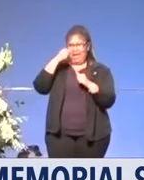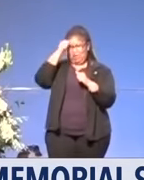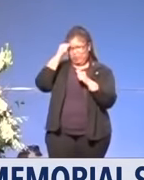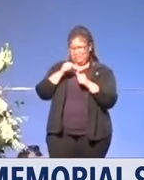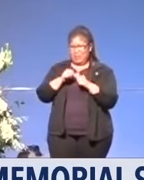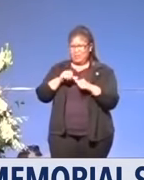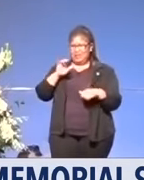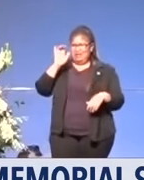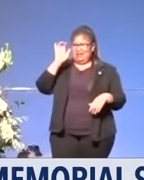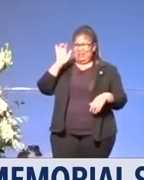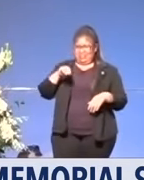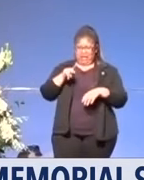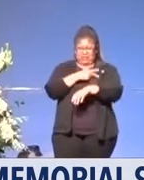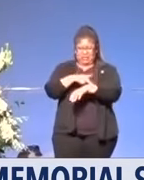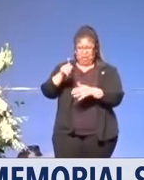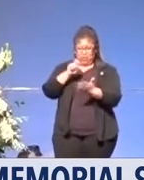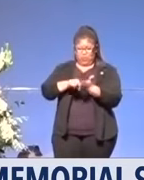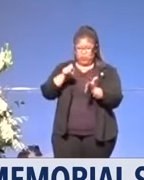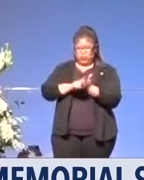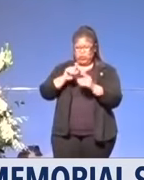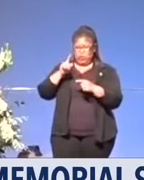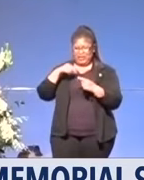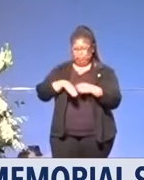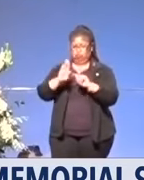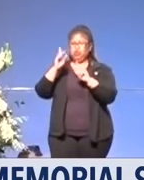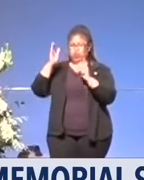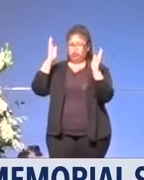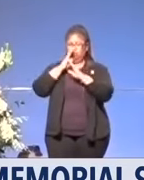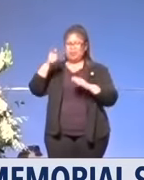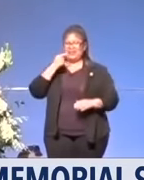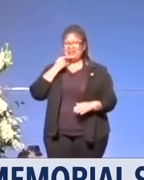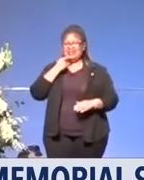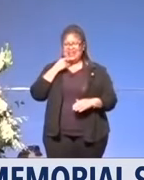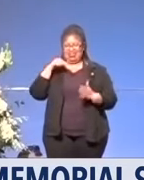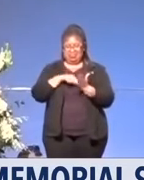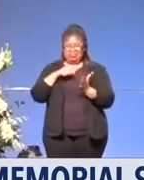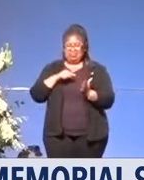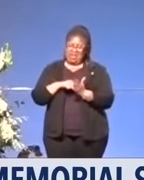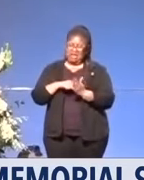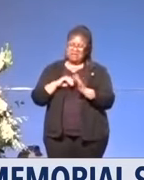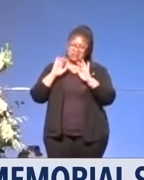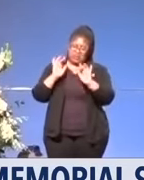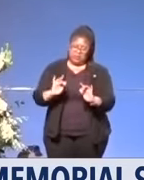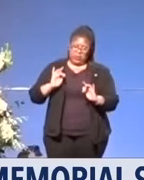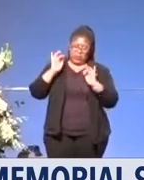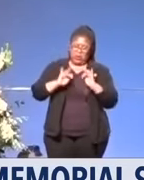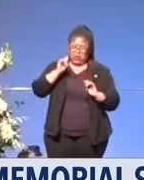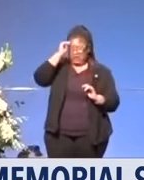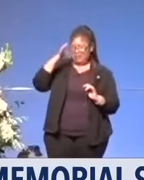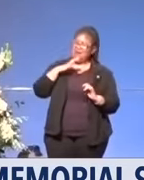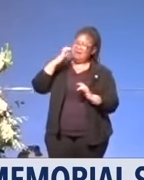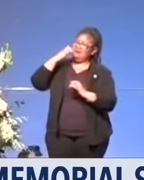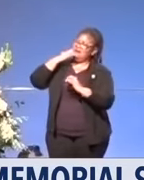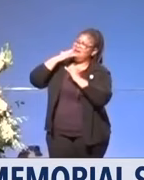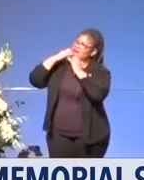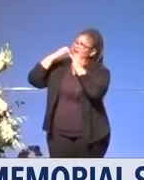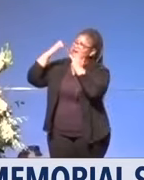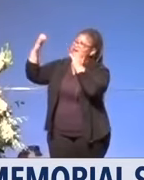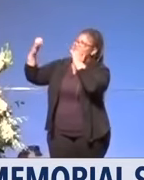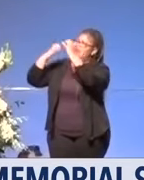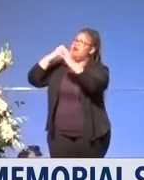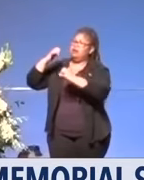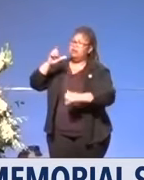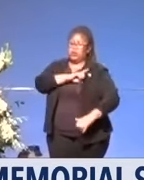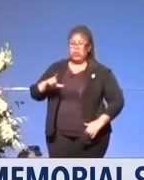The Psalmist wrote these words in a time of trouble and he said, "This poor man called out and the Lord